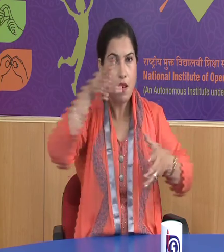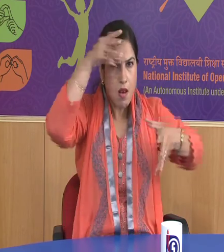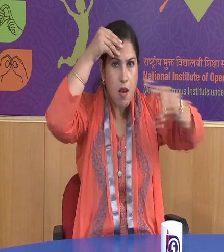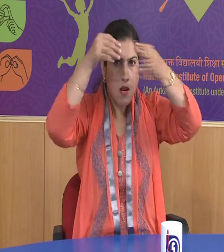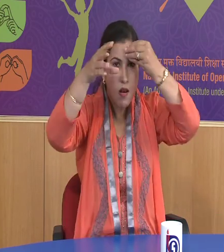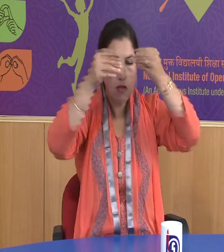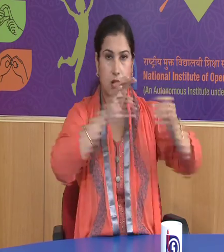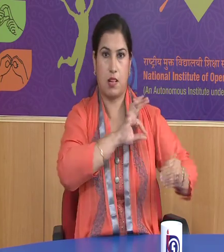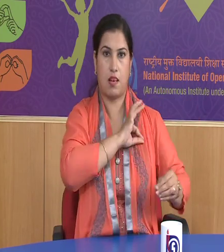watching this video.